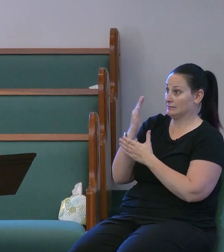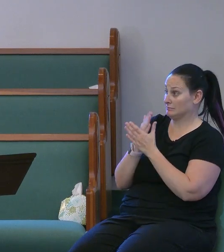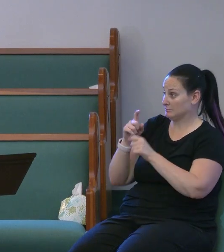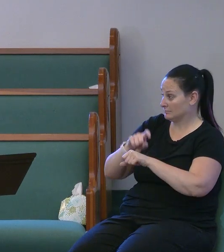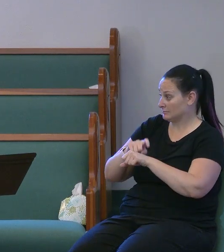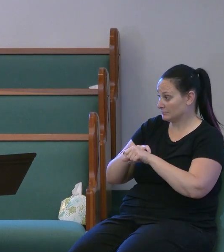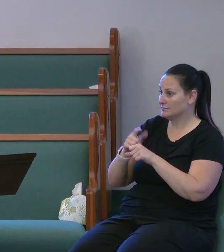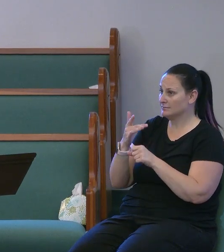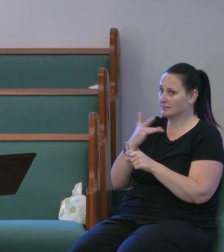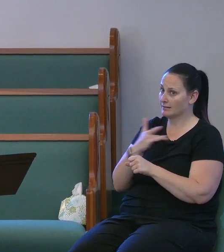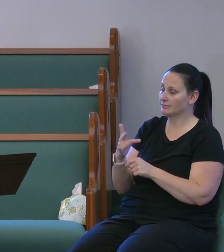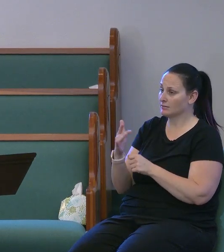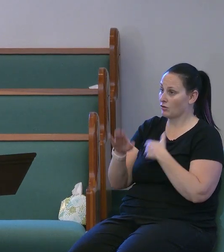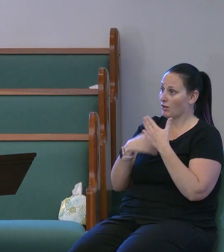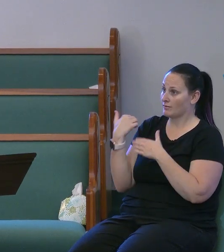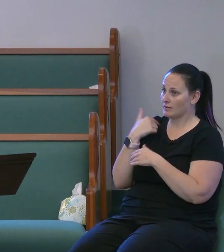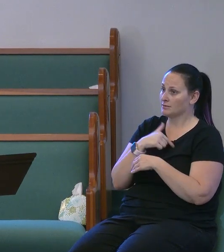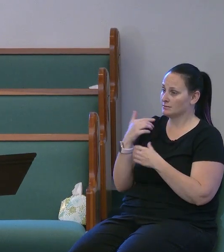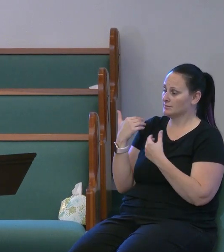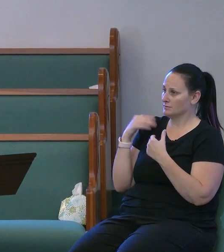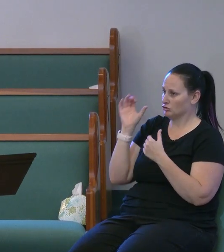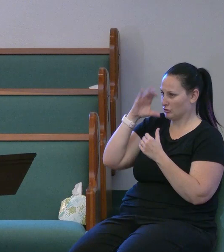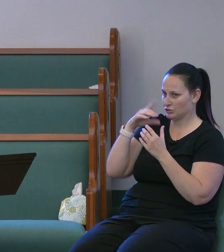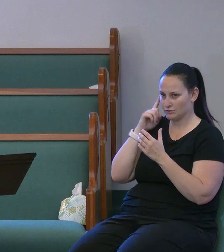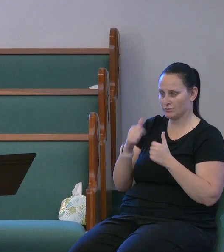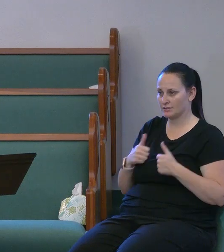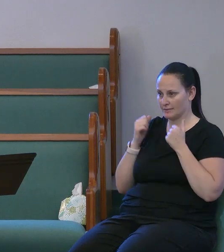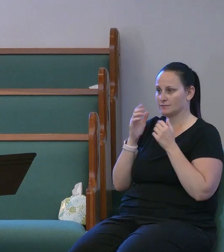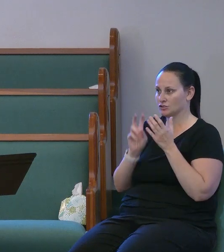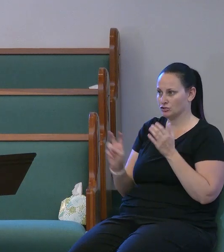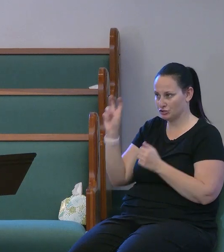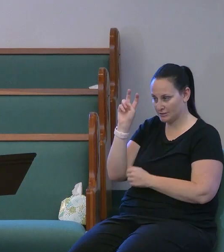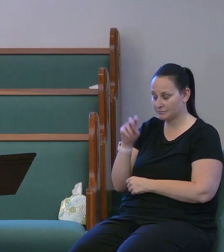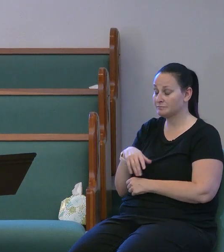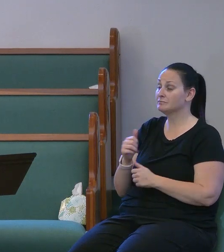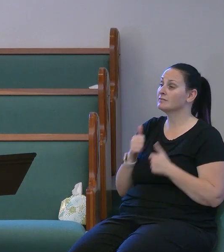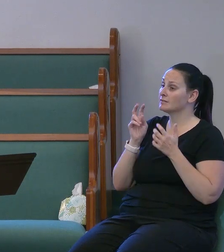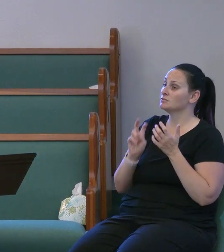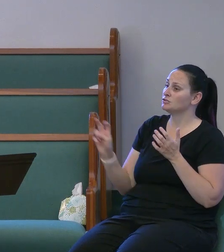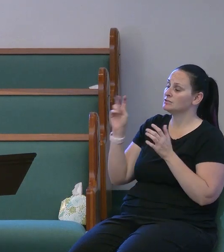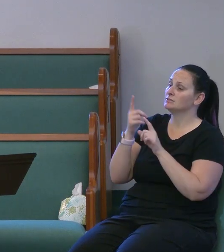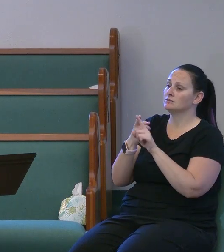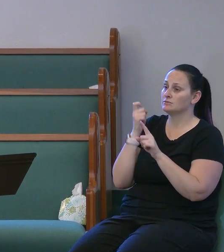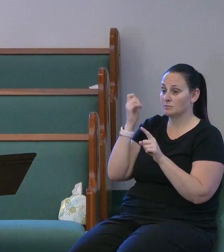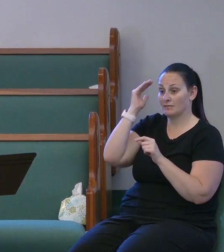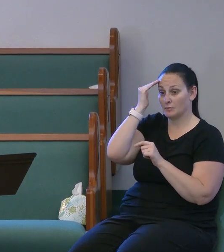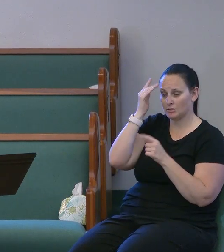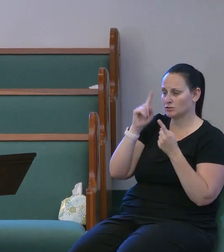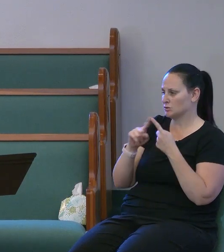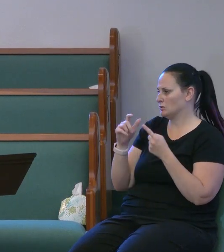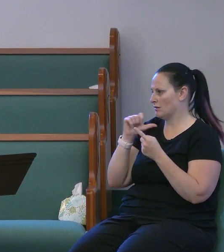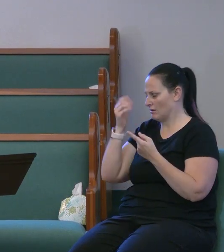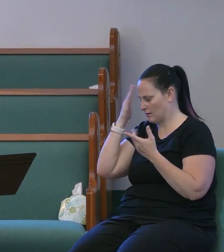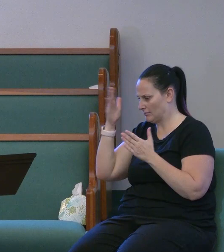us that at some point, it is likely that all of us have been strangers in life's journey, Life's journey takes us from the familiar to the